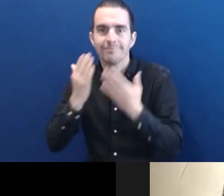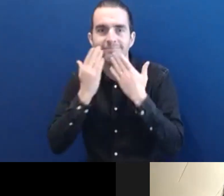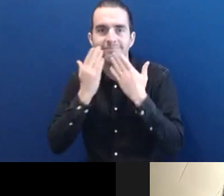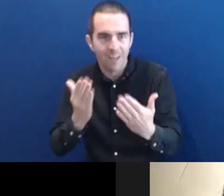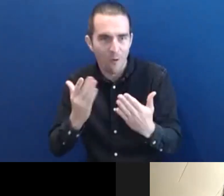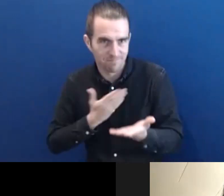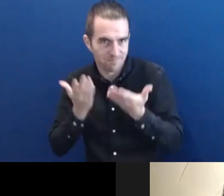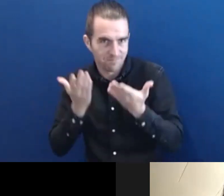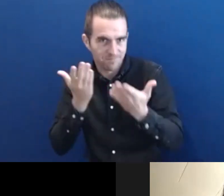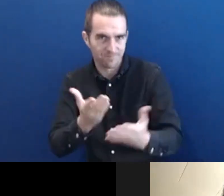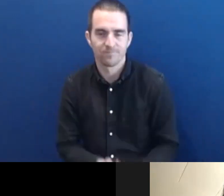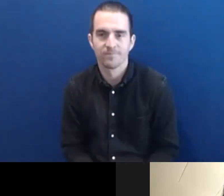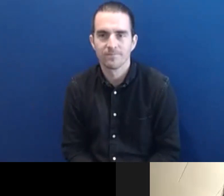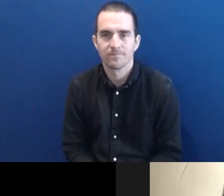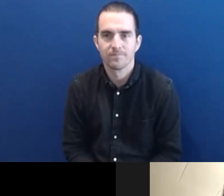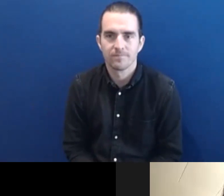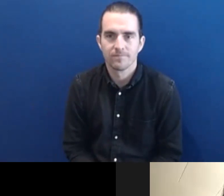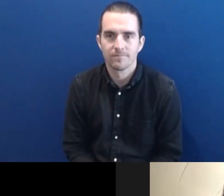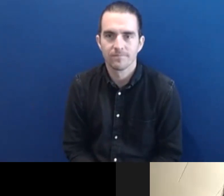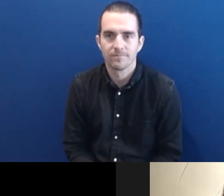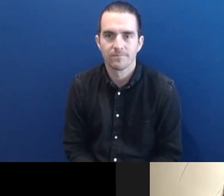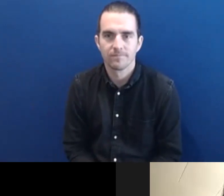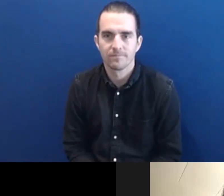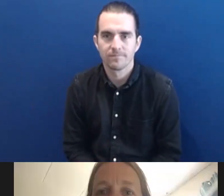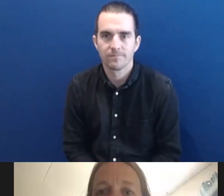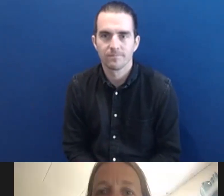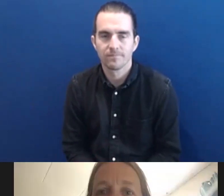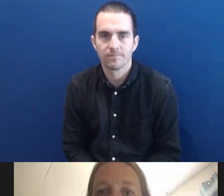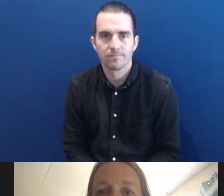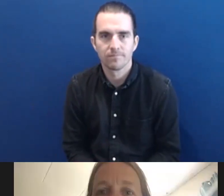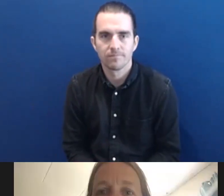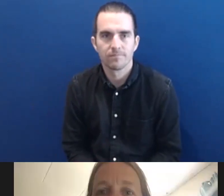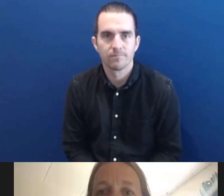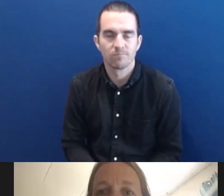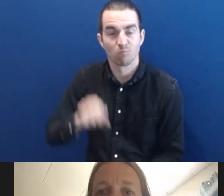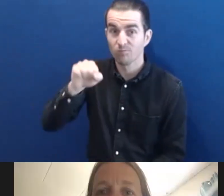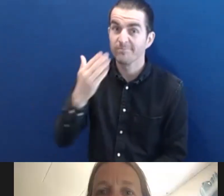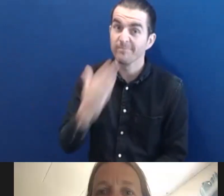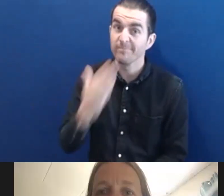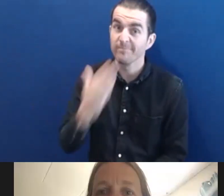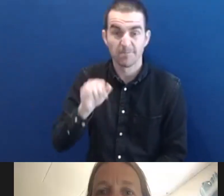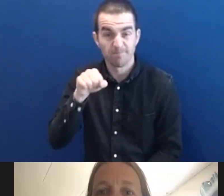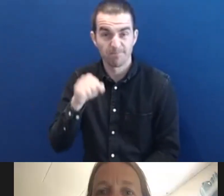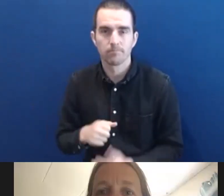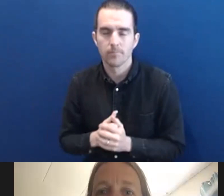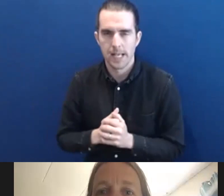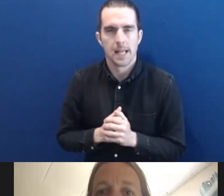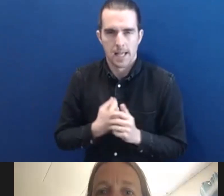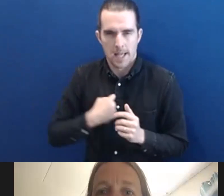Thanks for this. I think very similar to what others have said and Seta was saying.